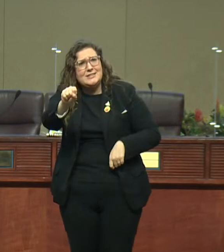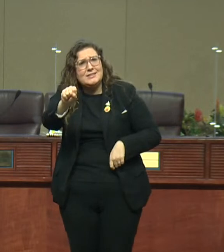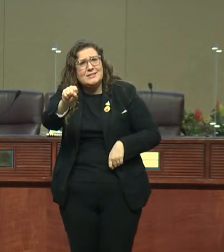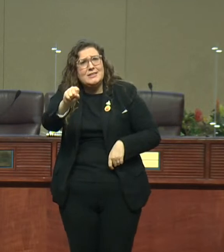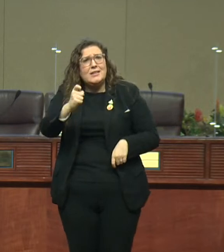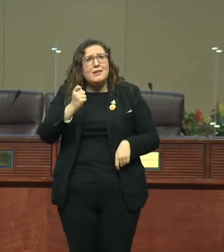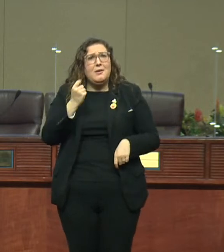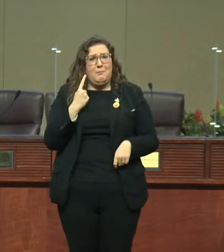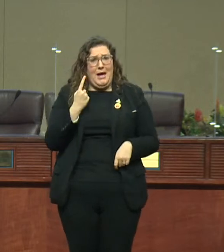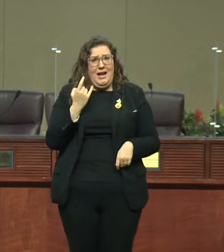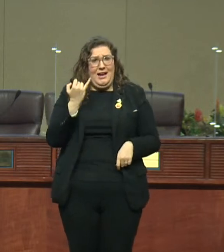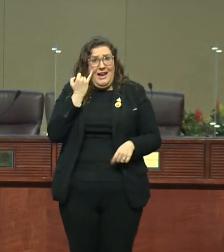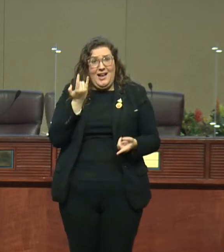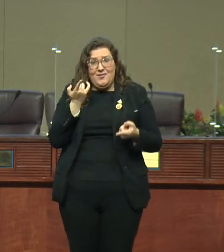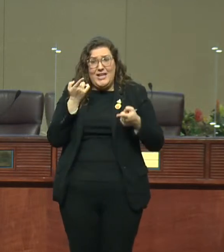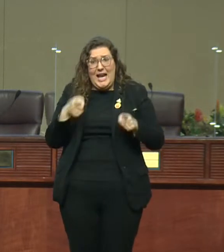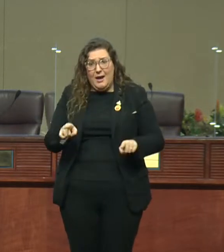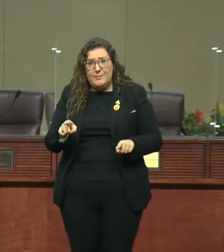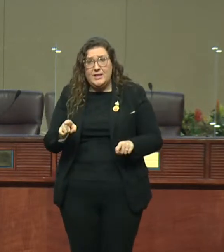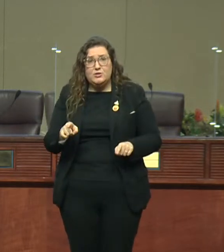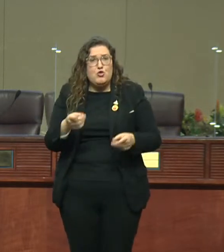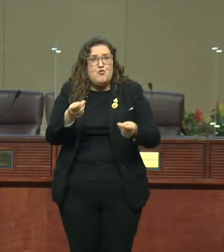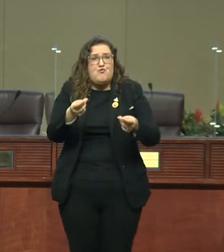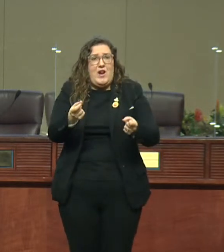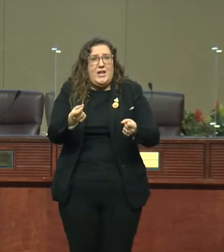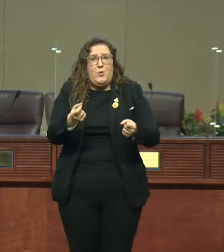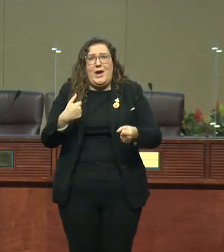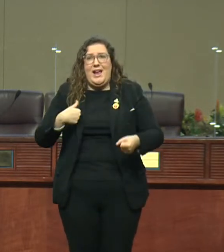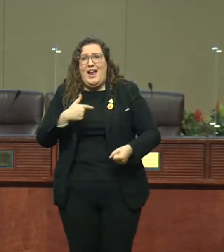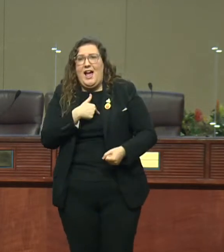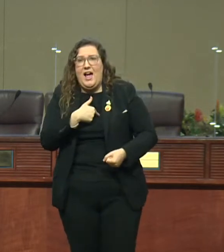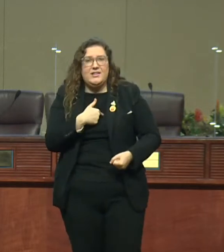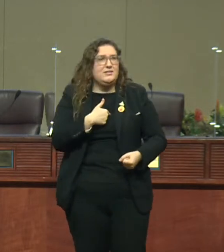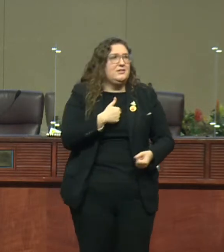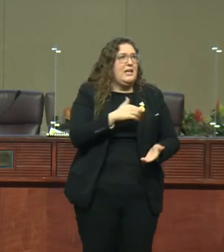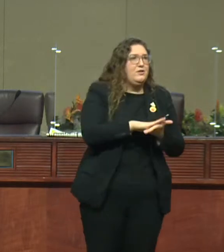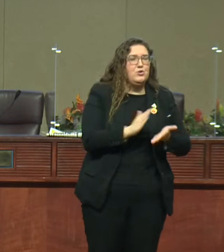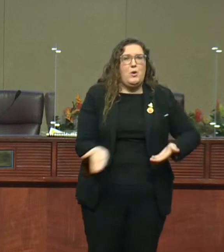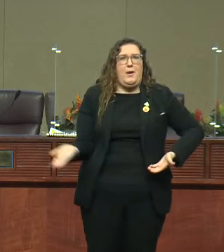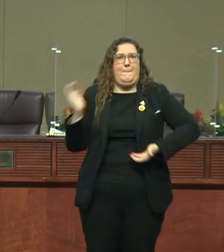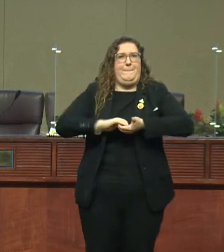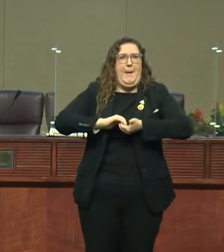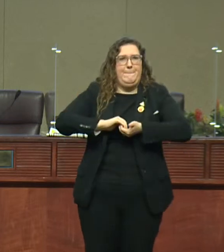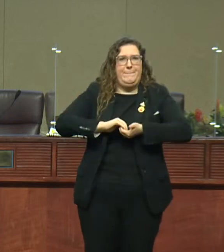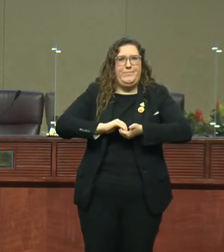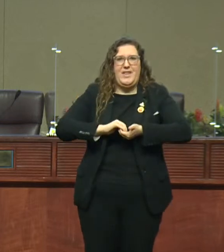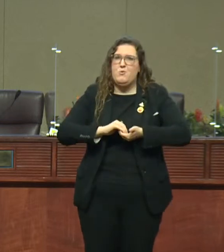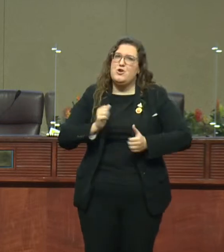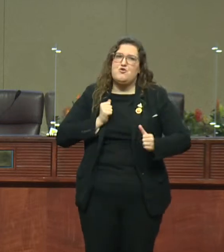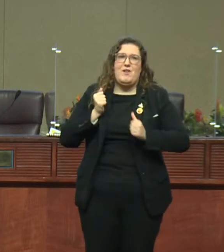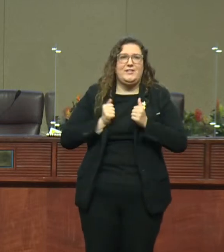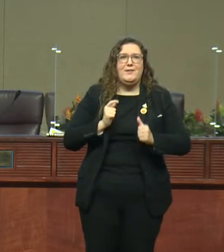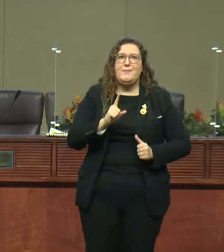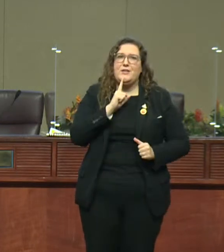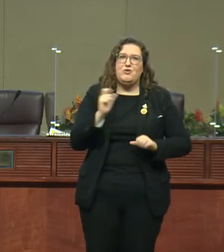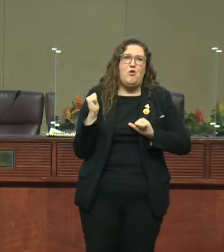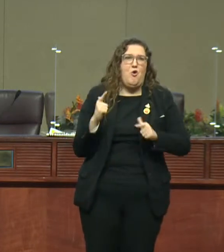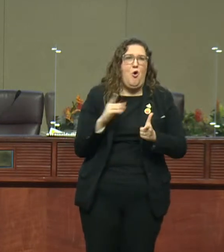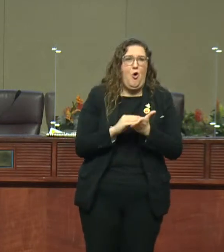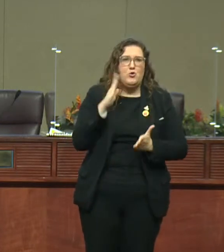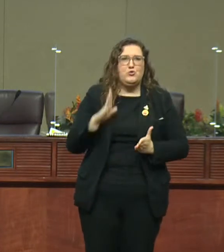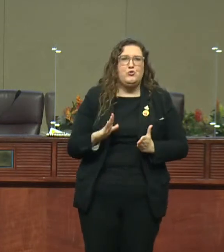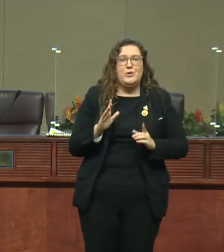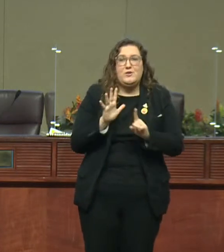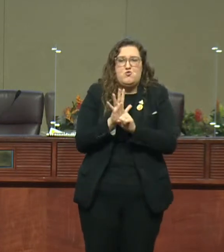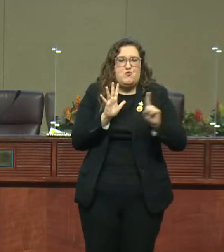the school help so aggressive in quarantine and isolation that those transmissions are not happening